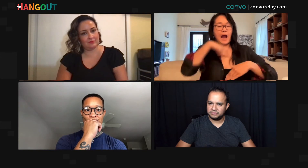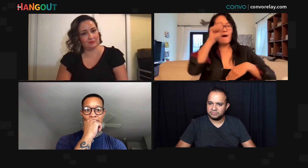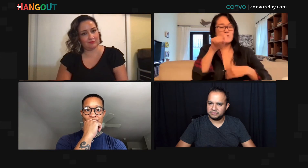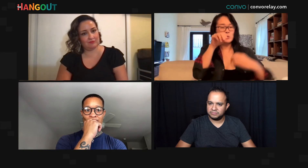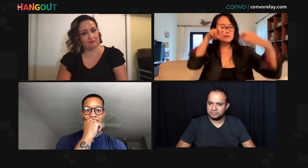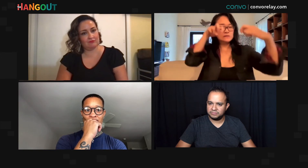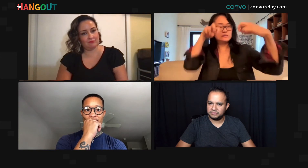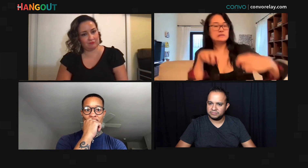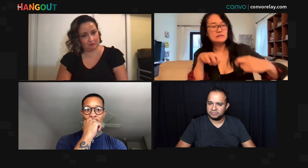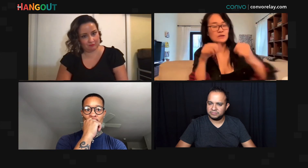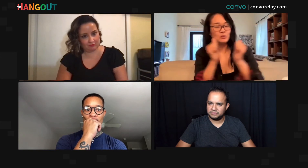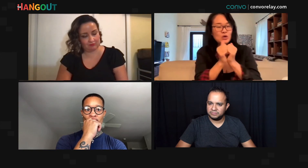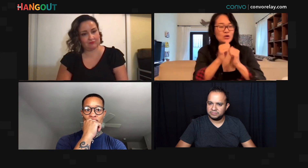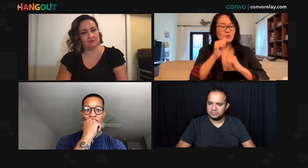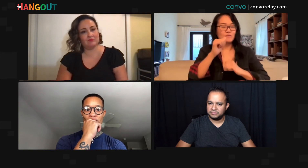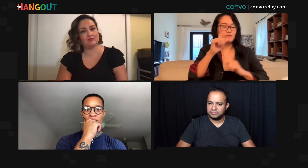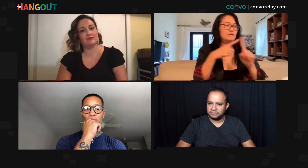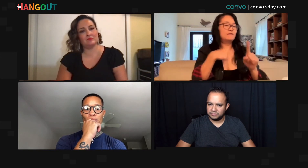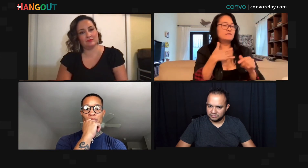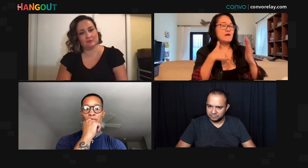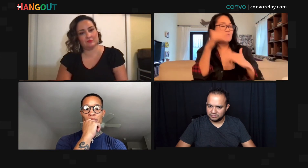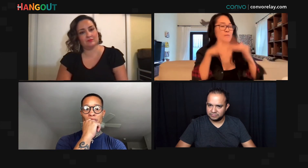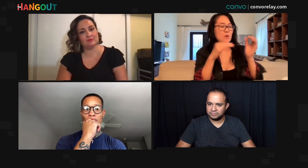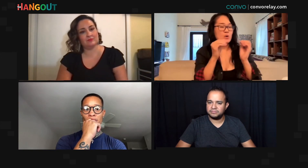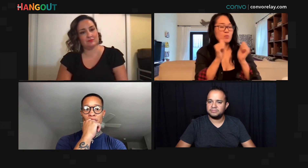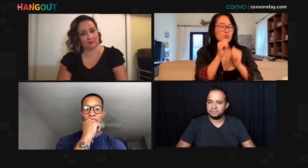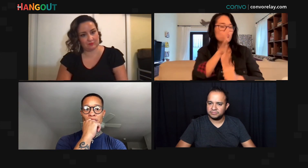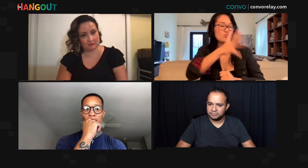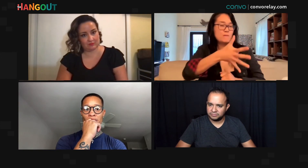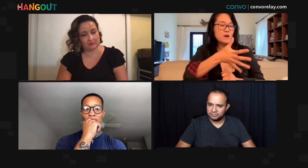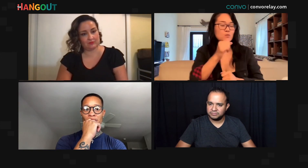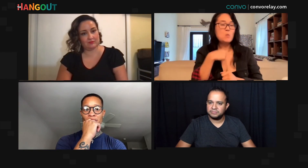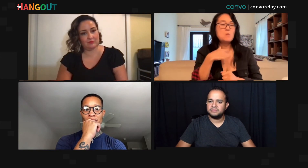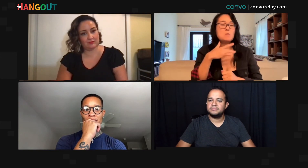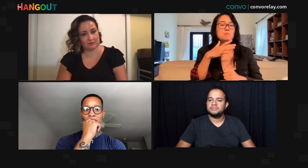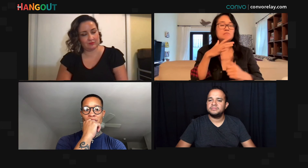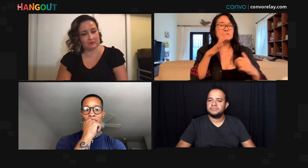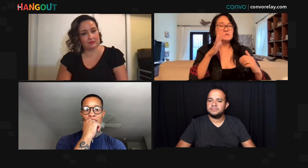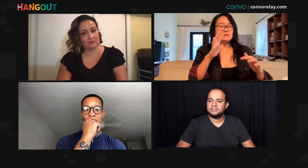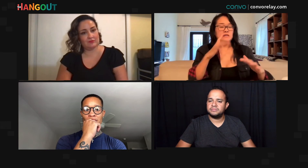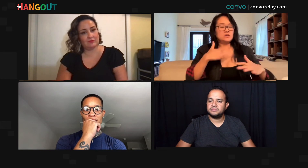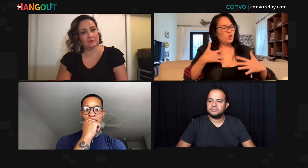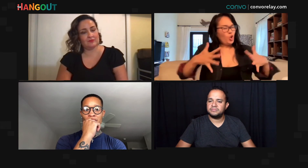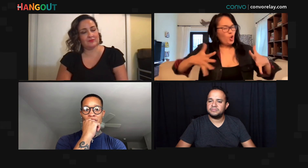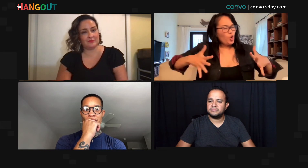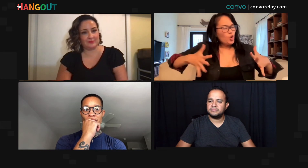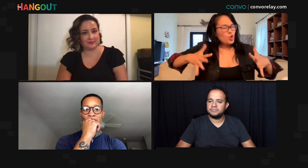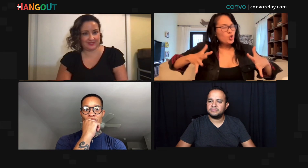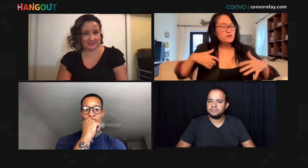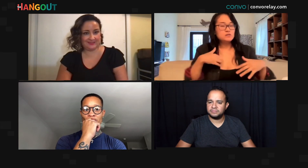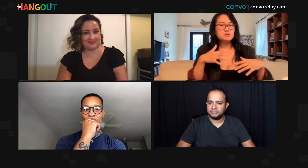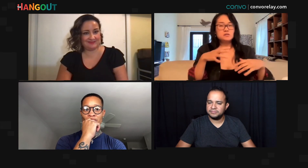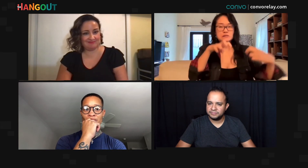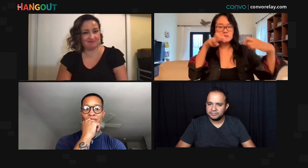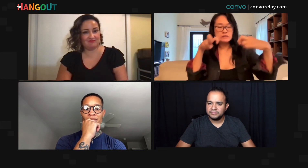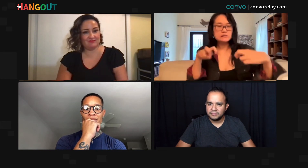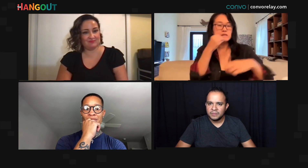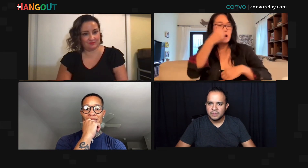college, and I kept thinking, okay, I'm going to have to sit down. I'm going to have this conversation with them. And I felt comfortable with my grandma. And I remember